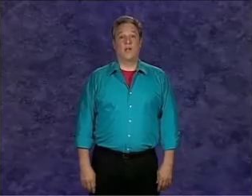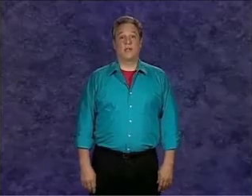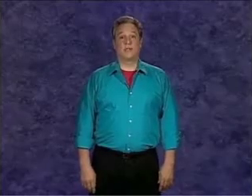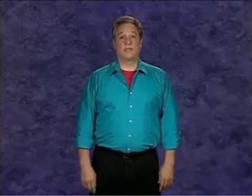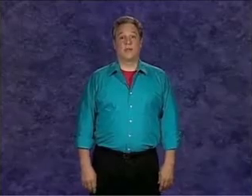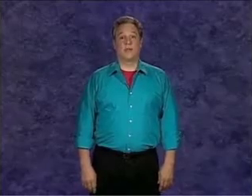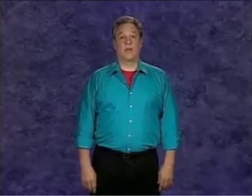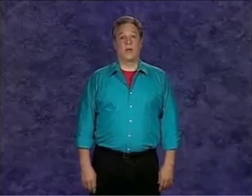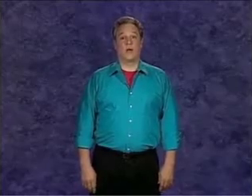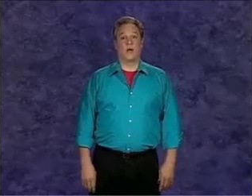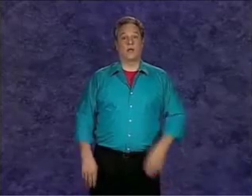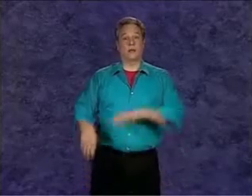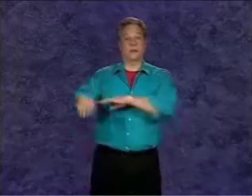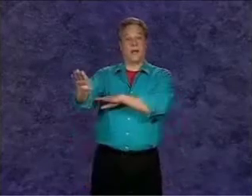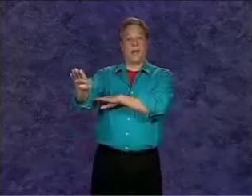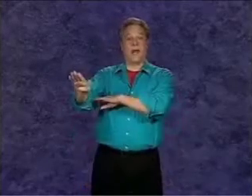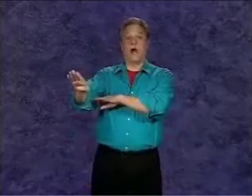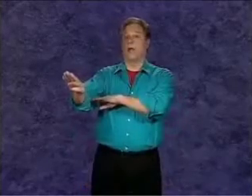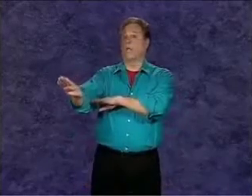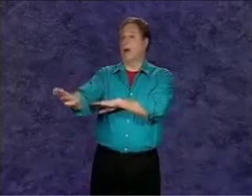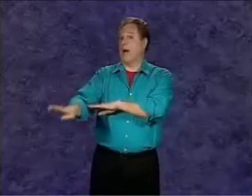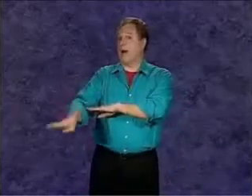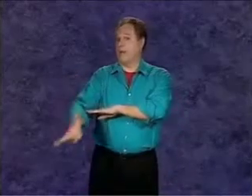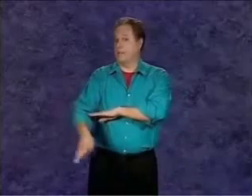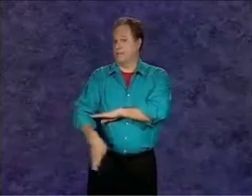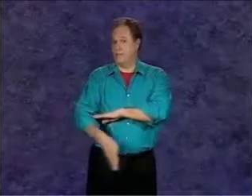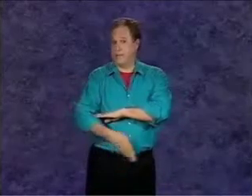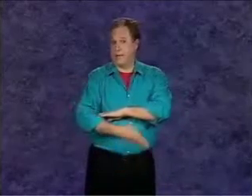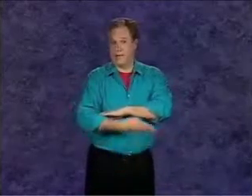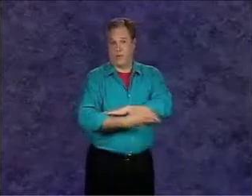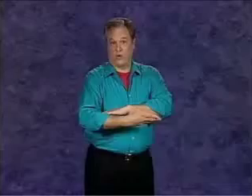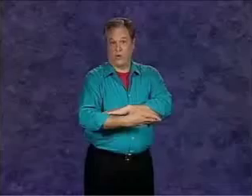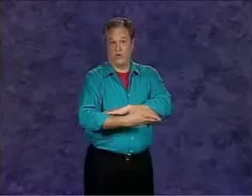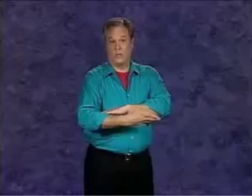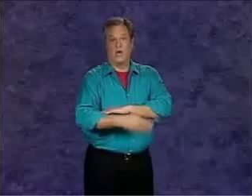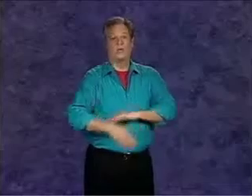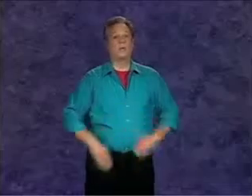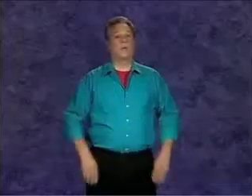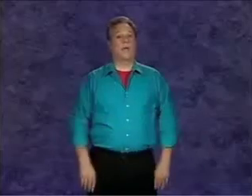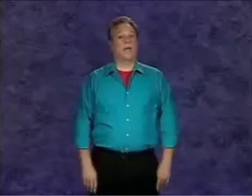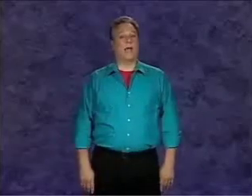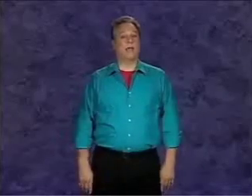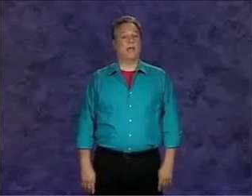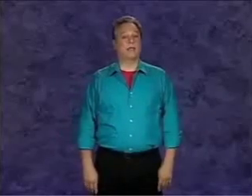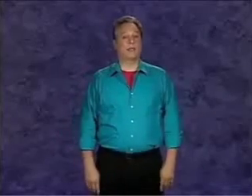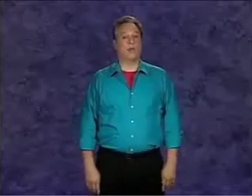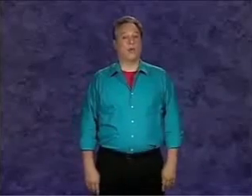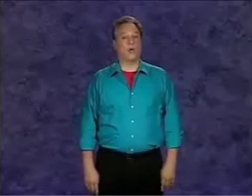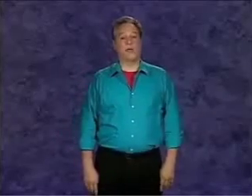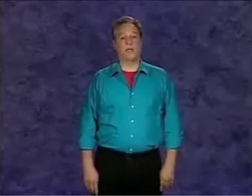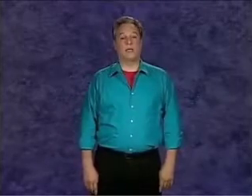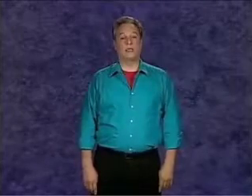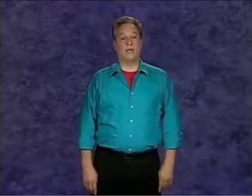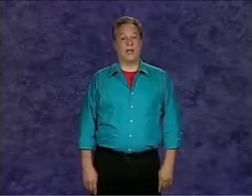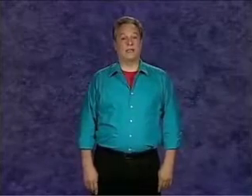Visualize the sun going across the sky on the opposite side of the world to communicate an activity or condition